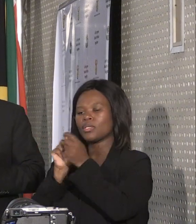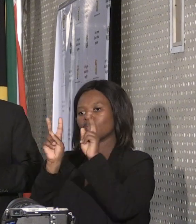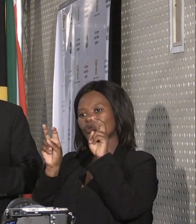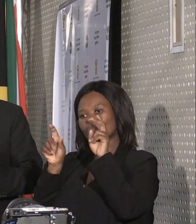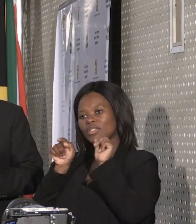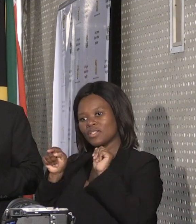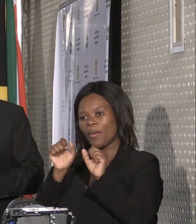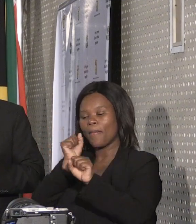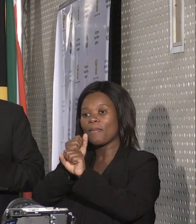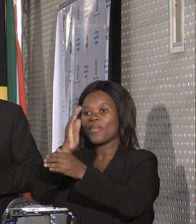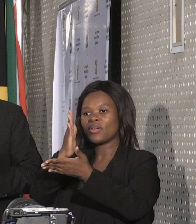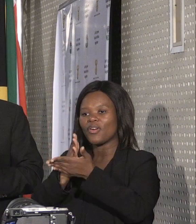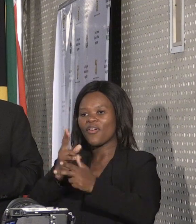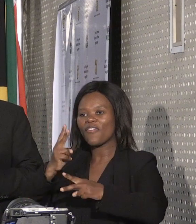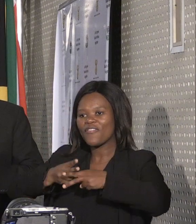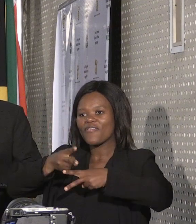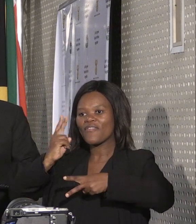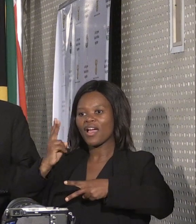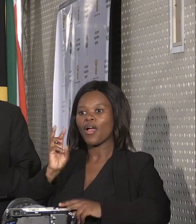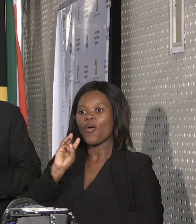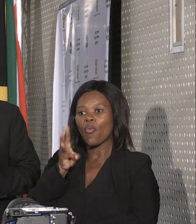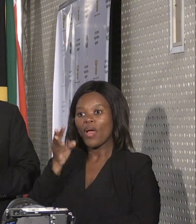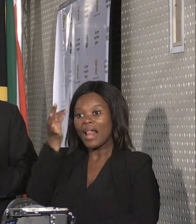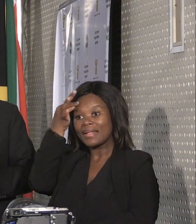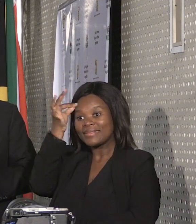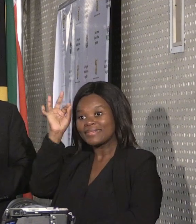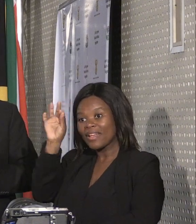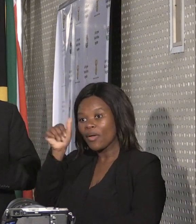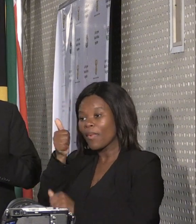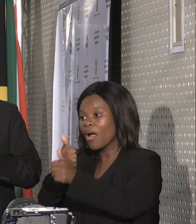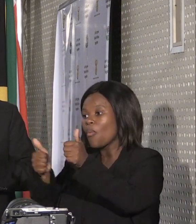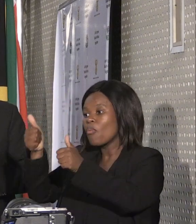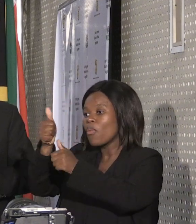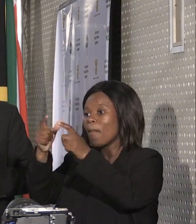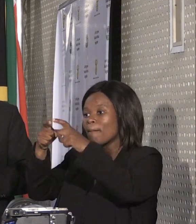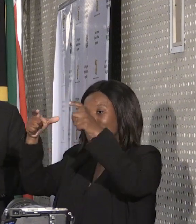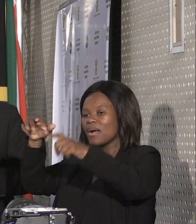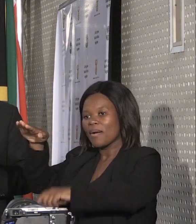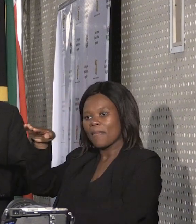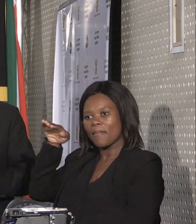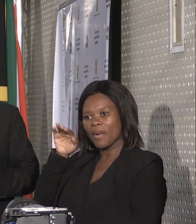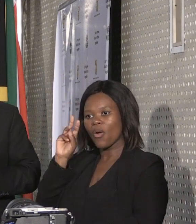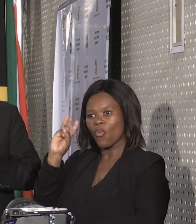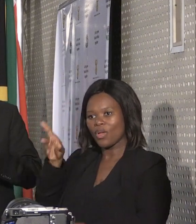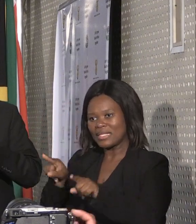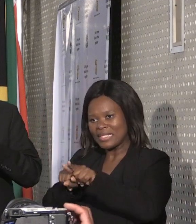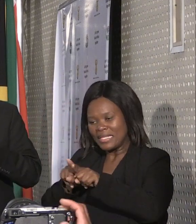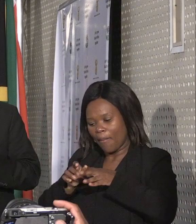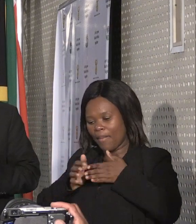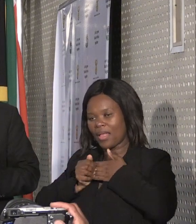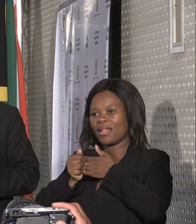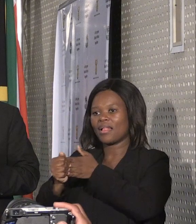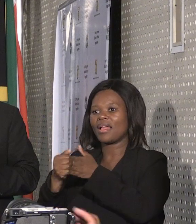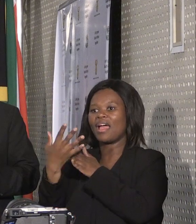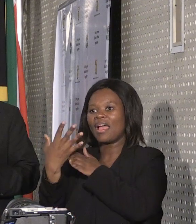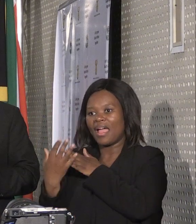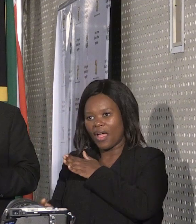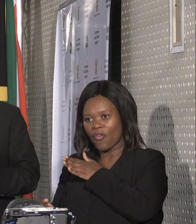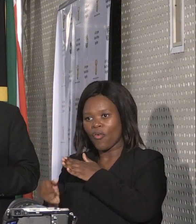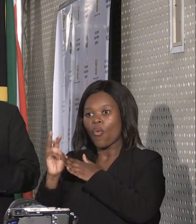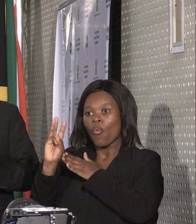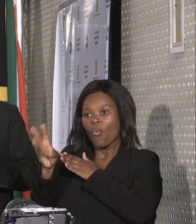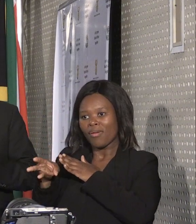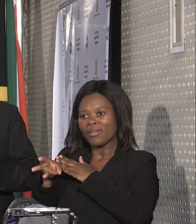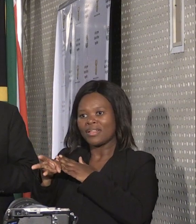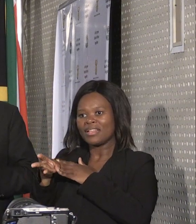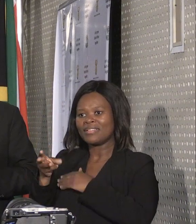that finally a state bank which is professional, which is comparative in terms of leadership, which enjoys credibility